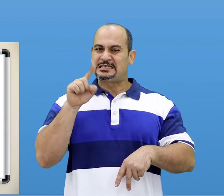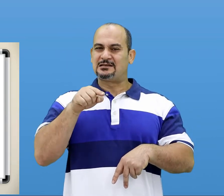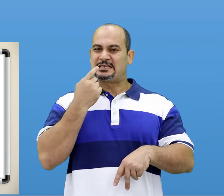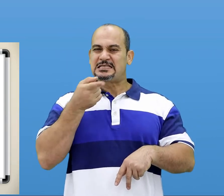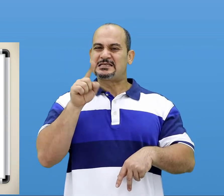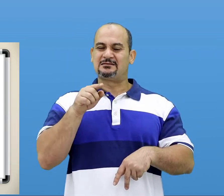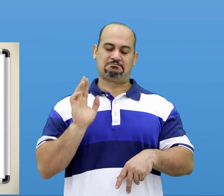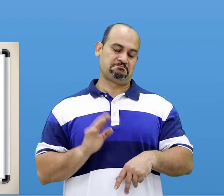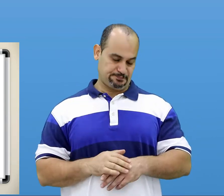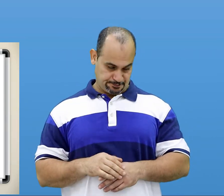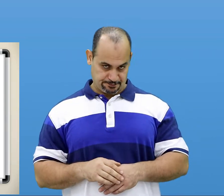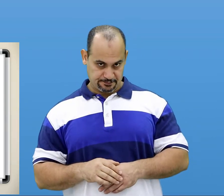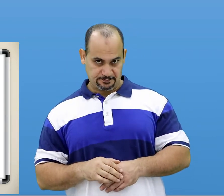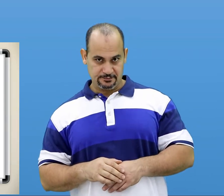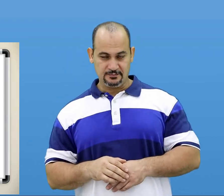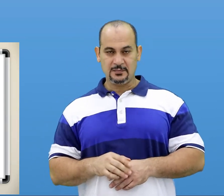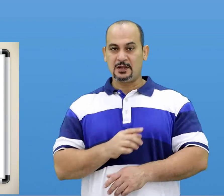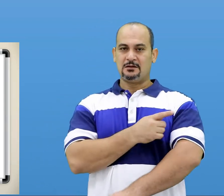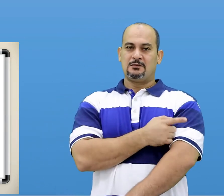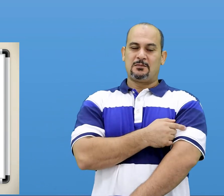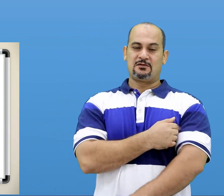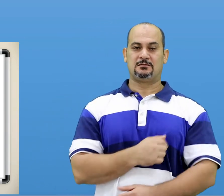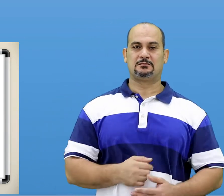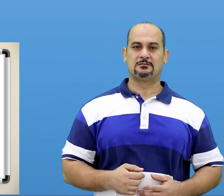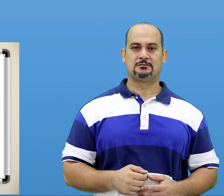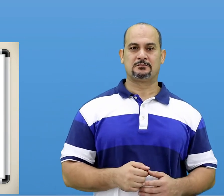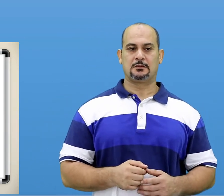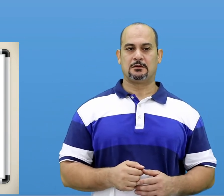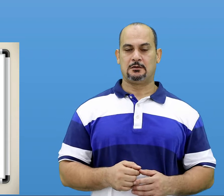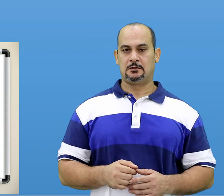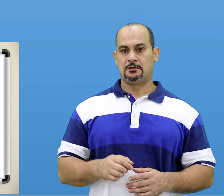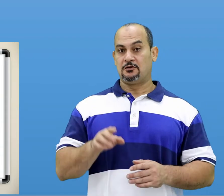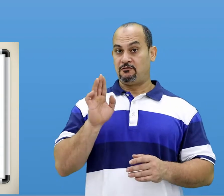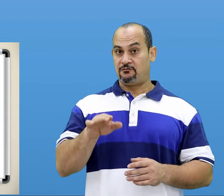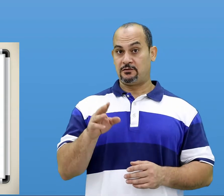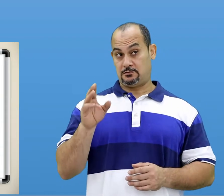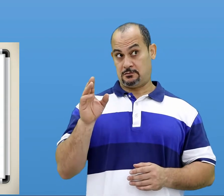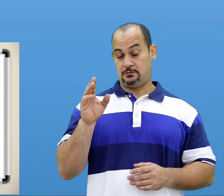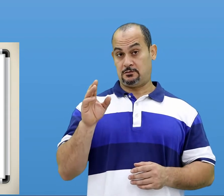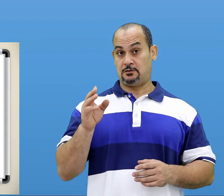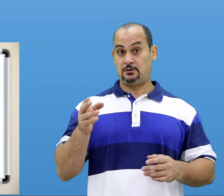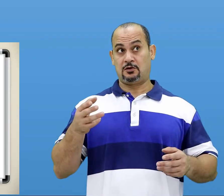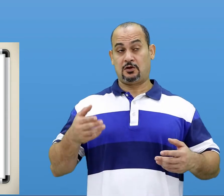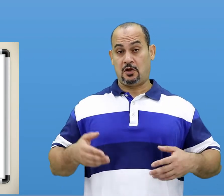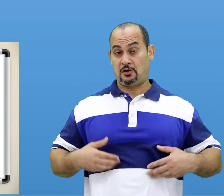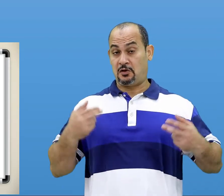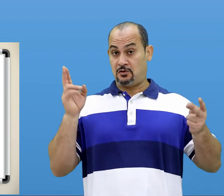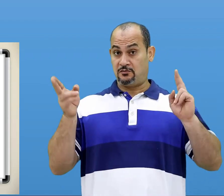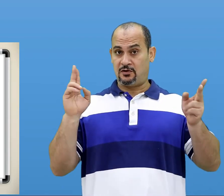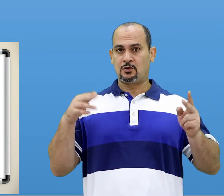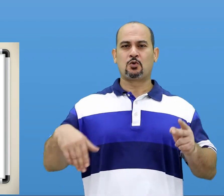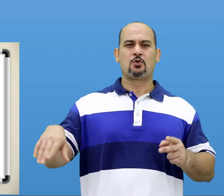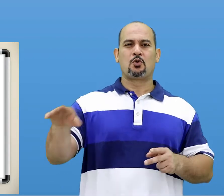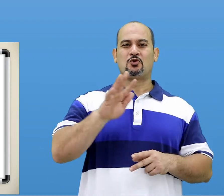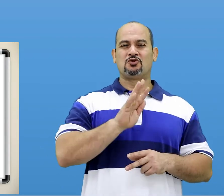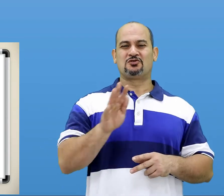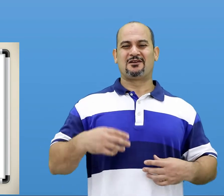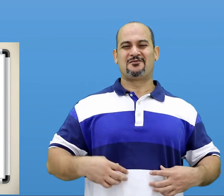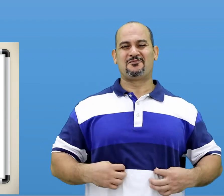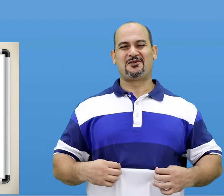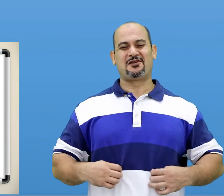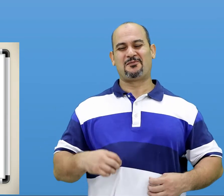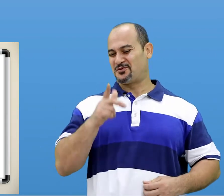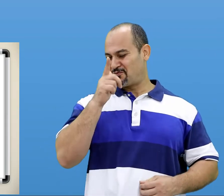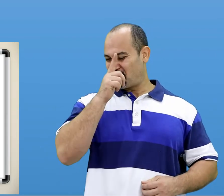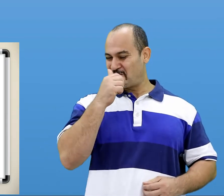year. Now, here's an example. During a carnival, people wear their best clothes and have